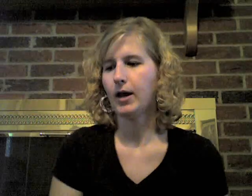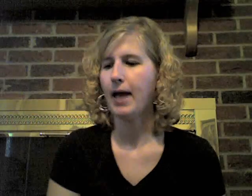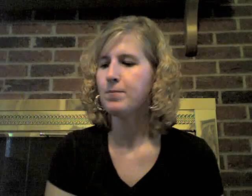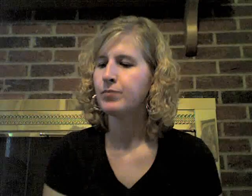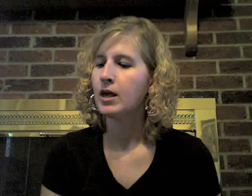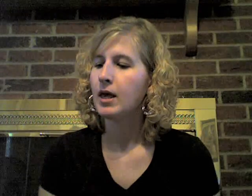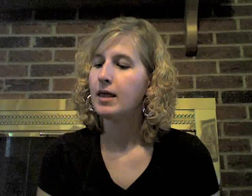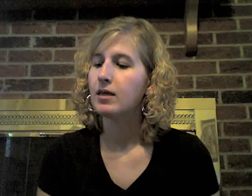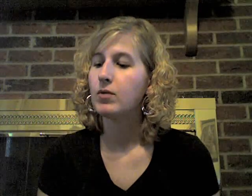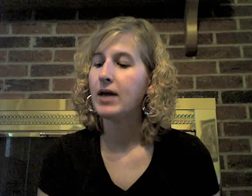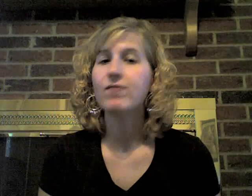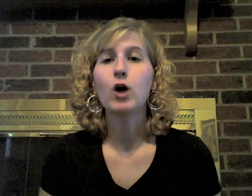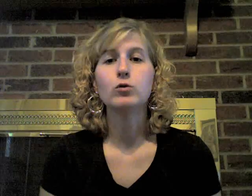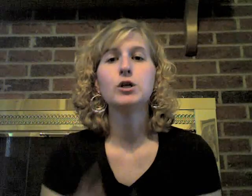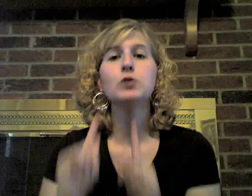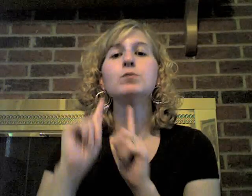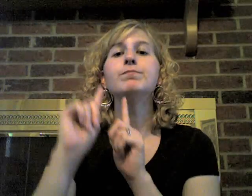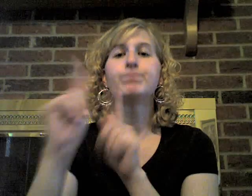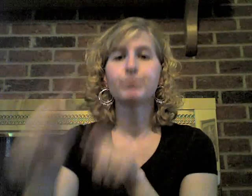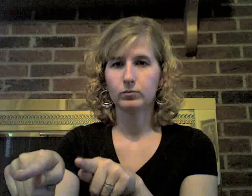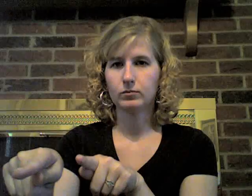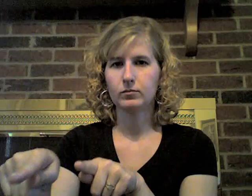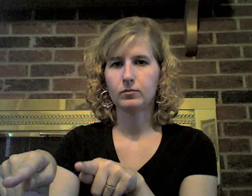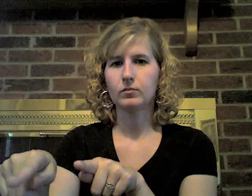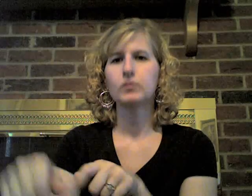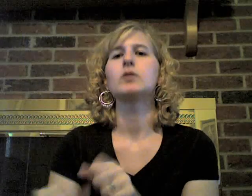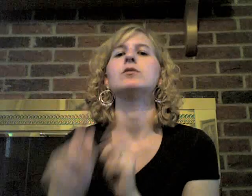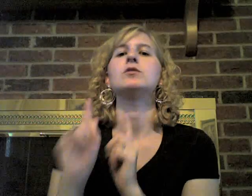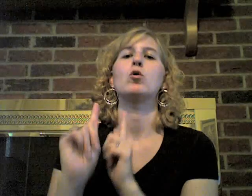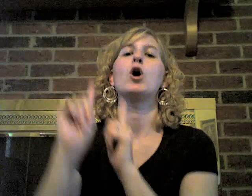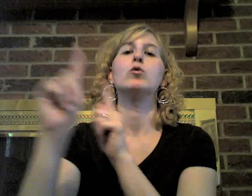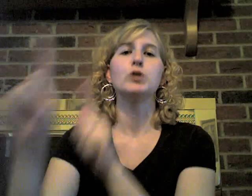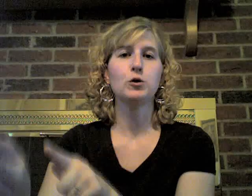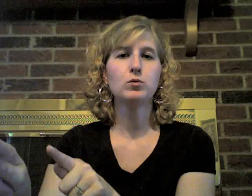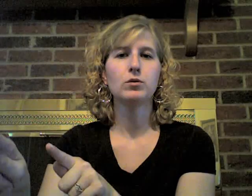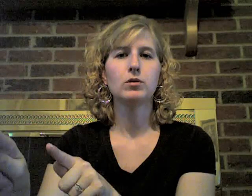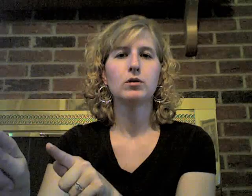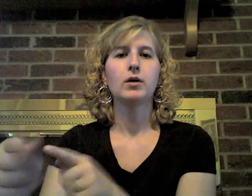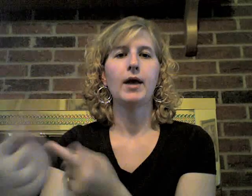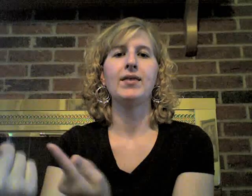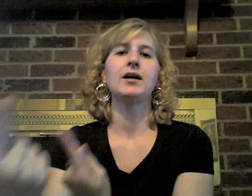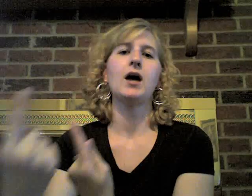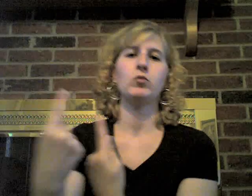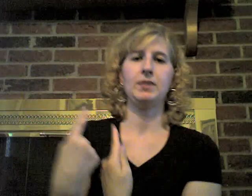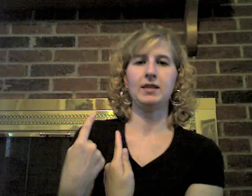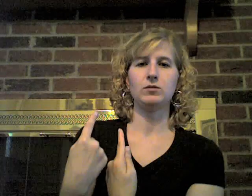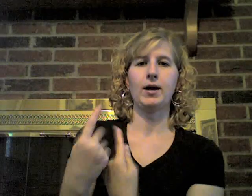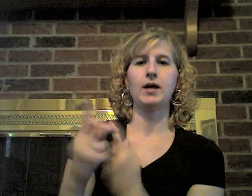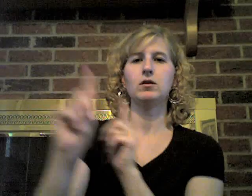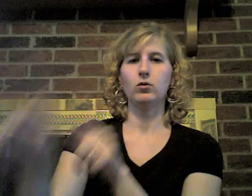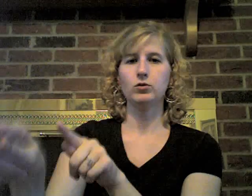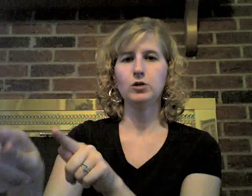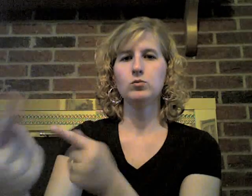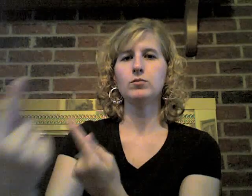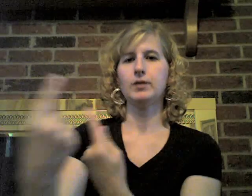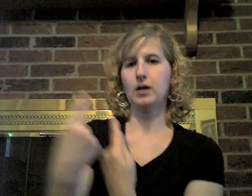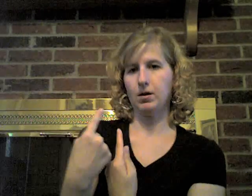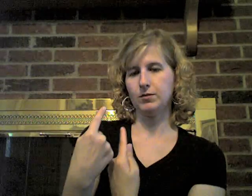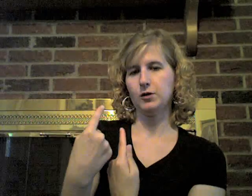Okay. Then we have go to. So go to. And then come would be this way. Go to, come to,